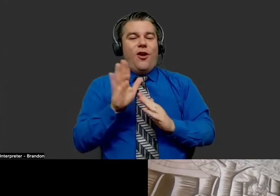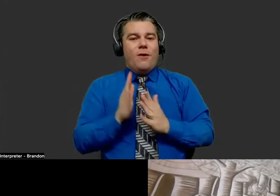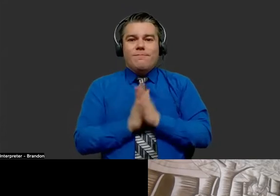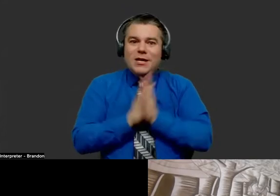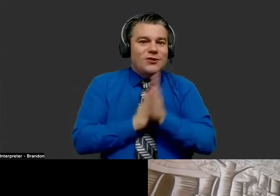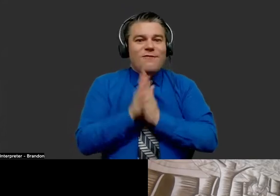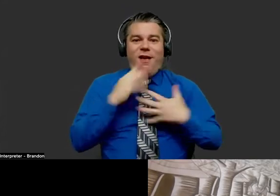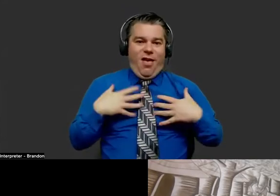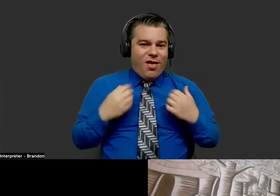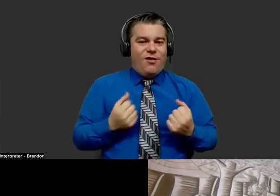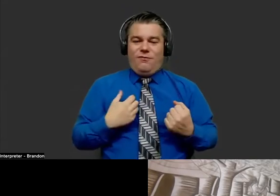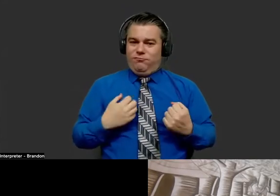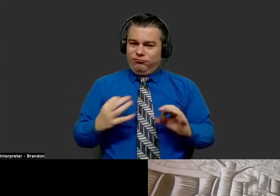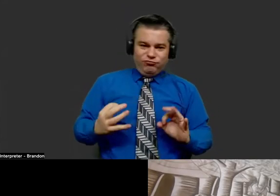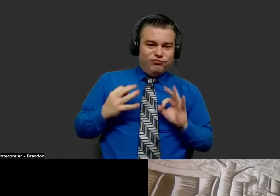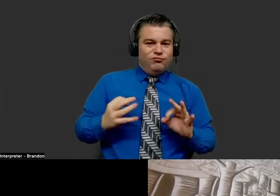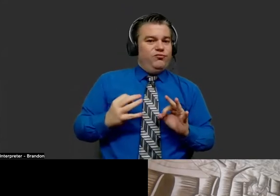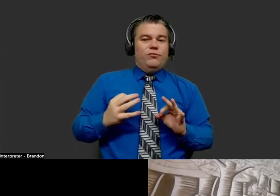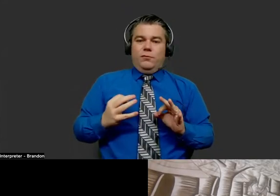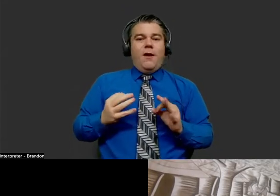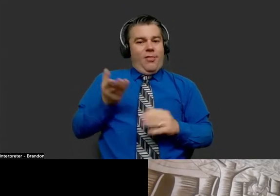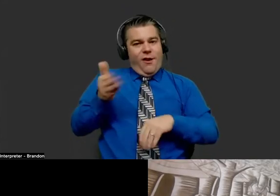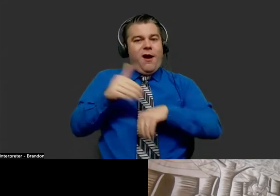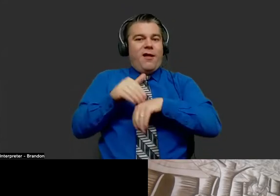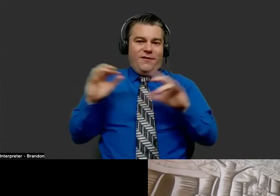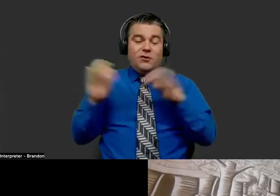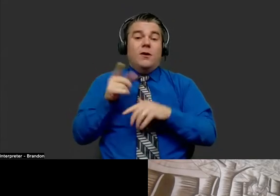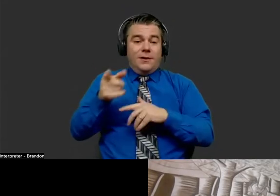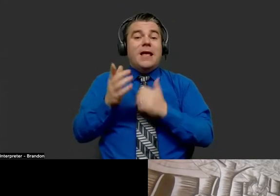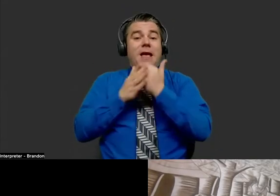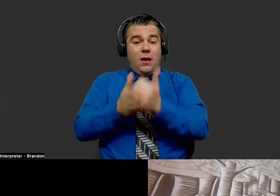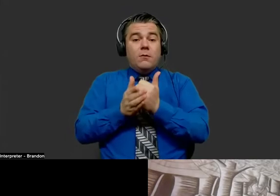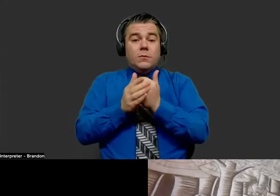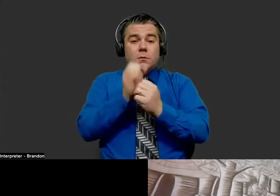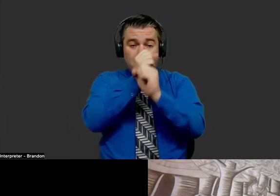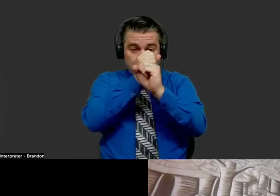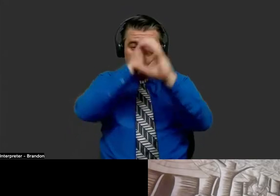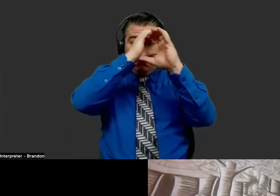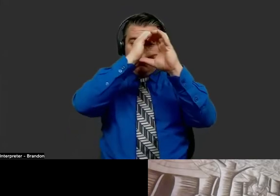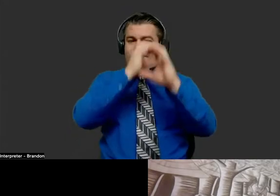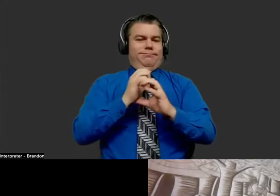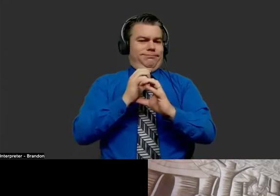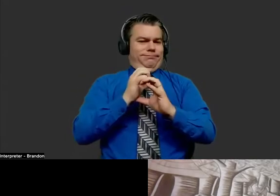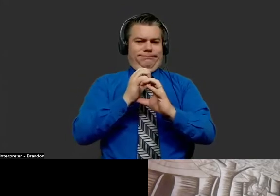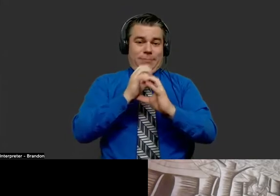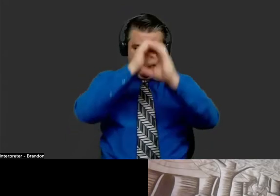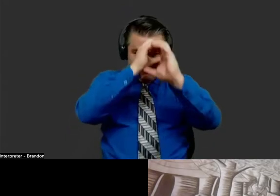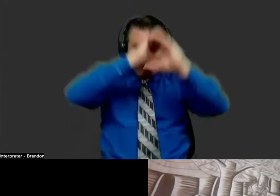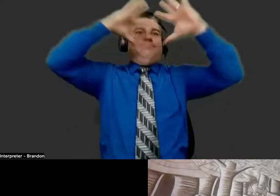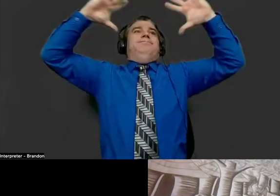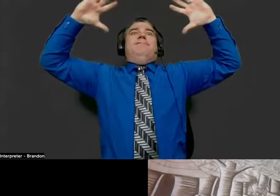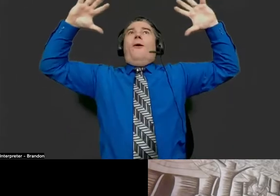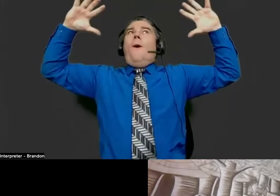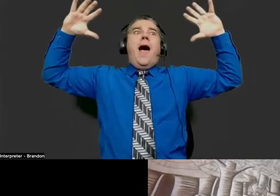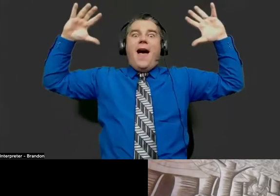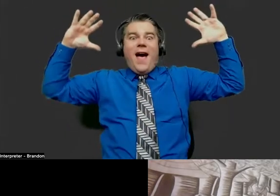at convention. Like, this is the big picture view when you get to go to convention. So what I'm going to do is we're